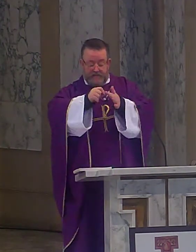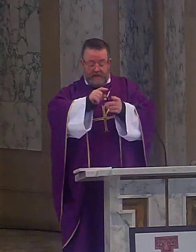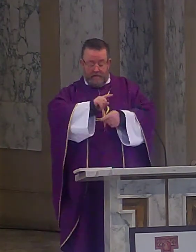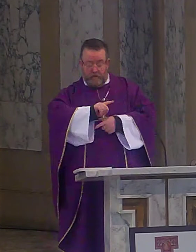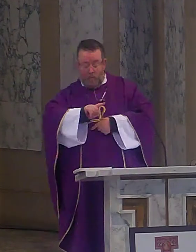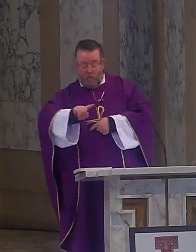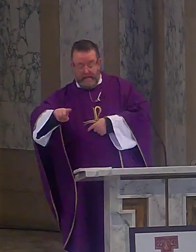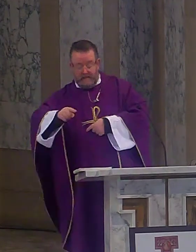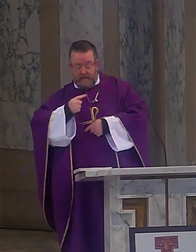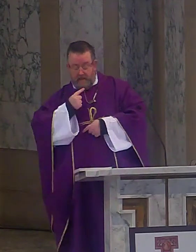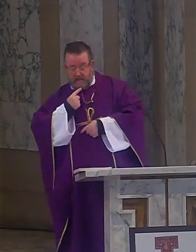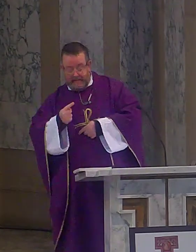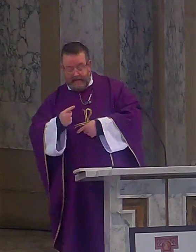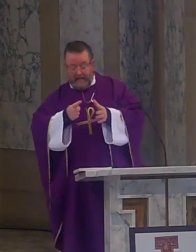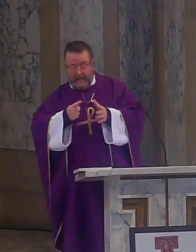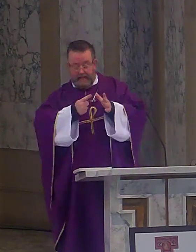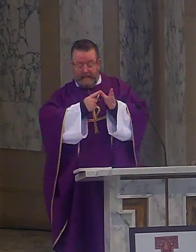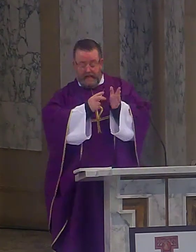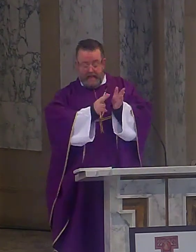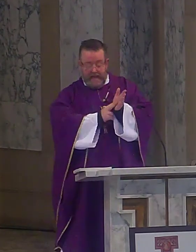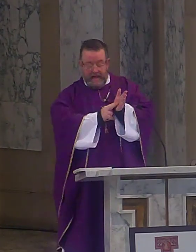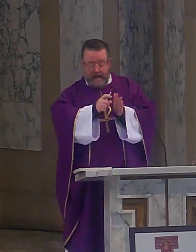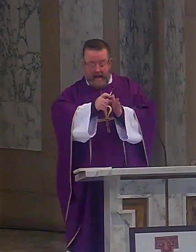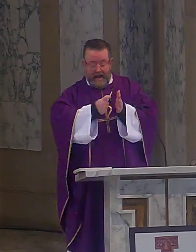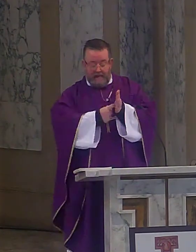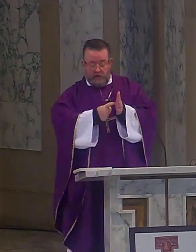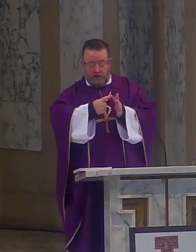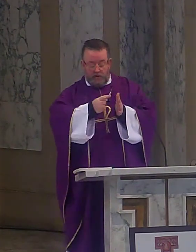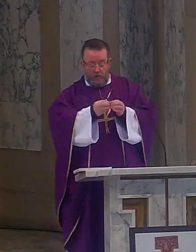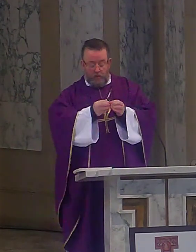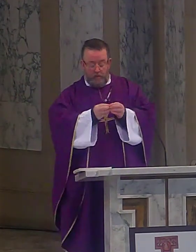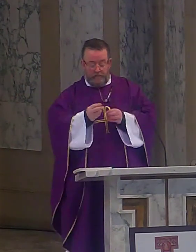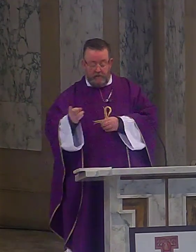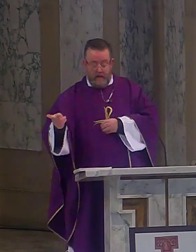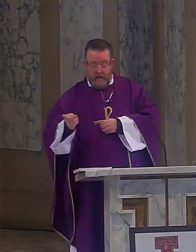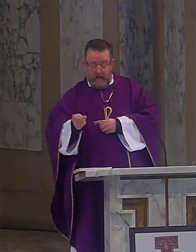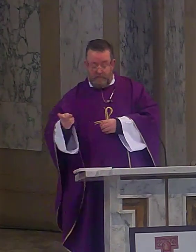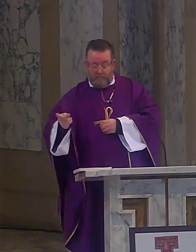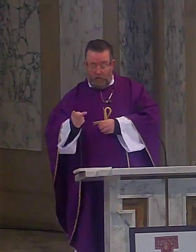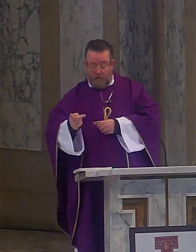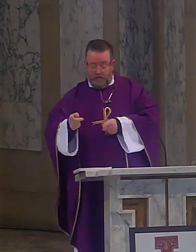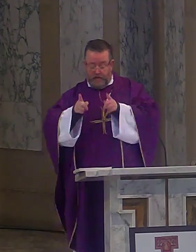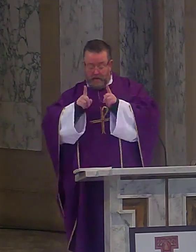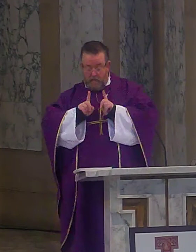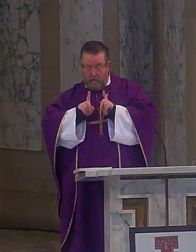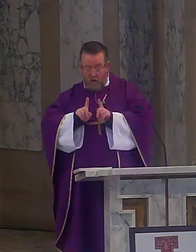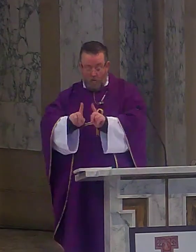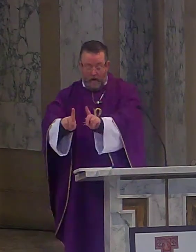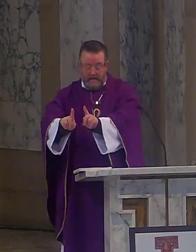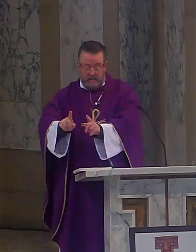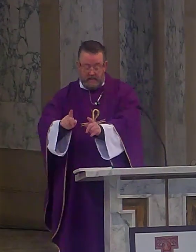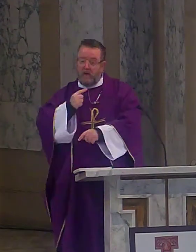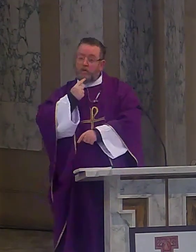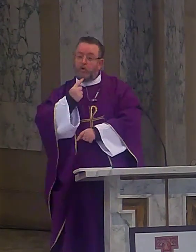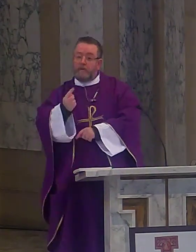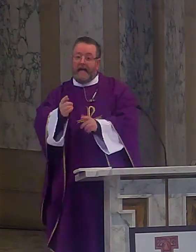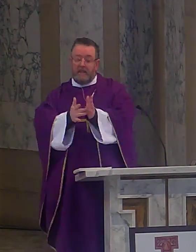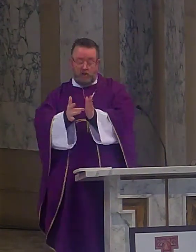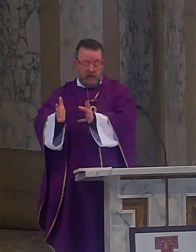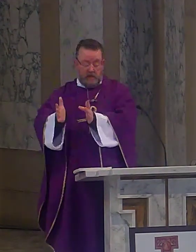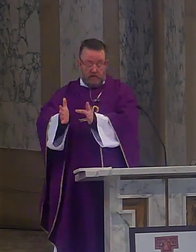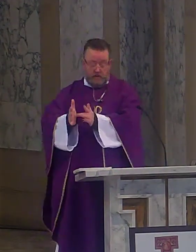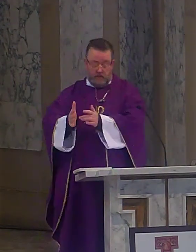philip went to tell andrew and both of them went to